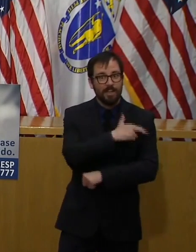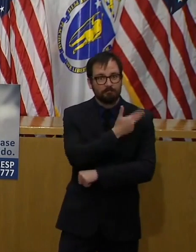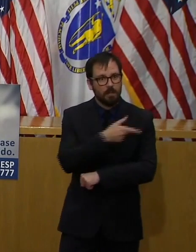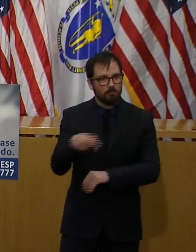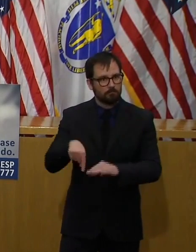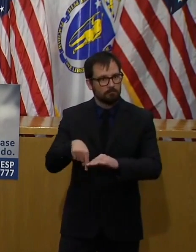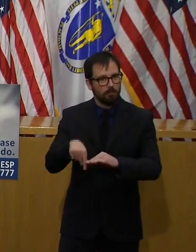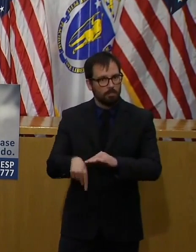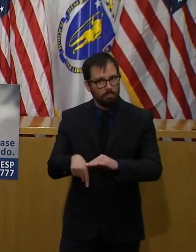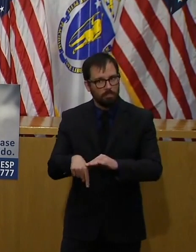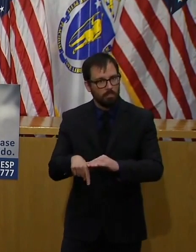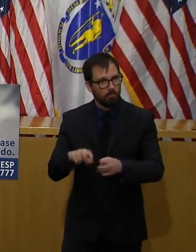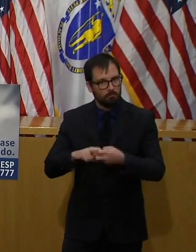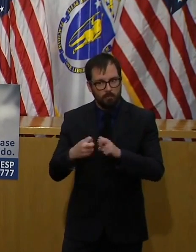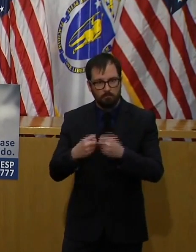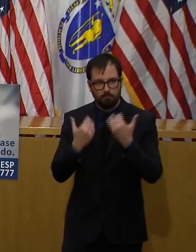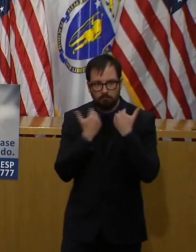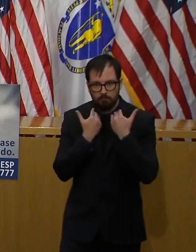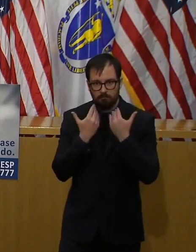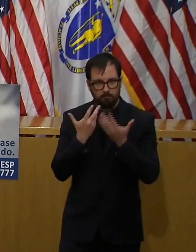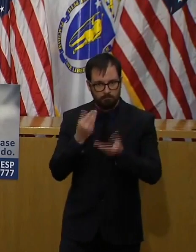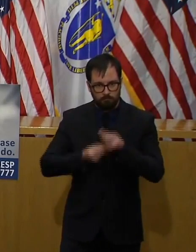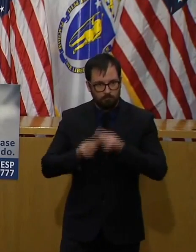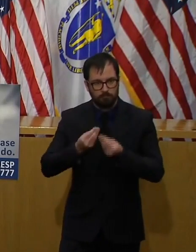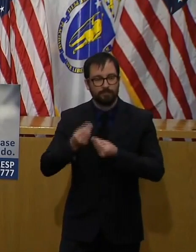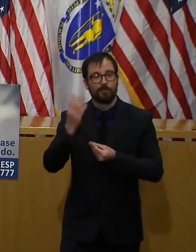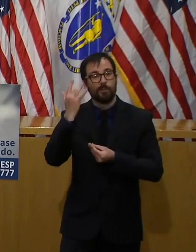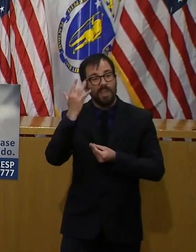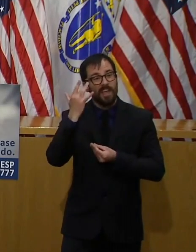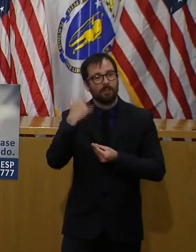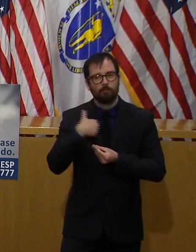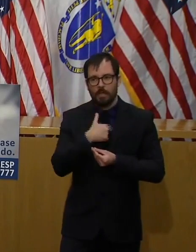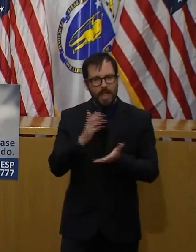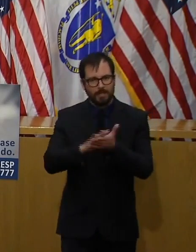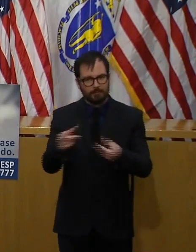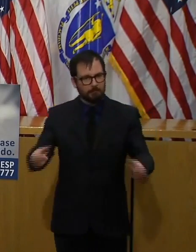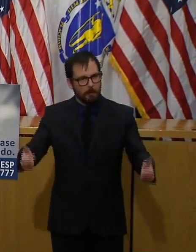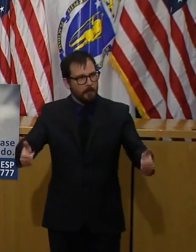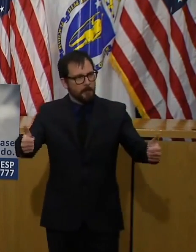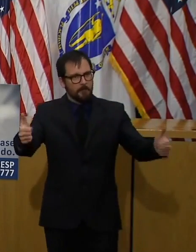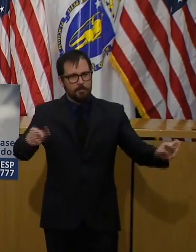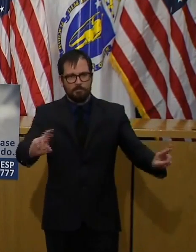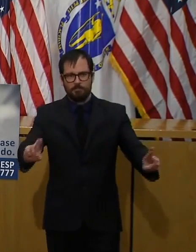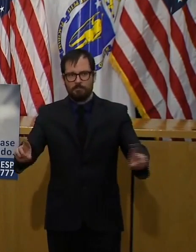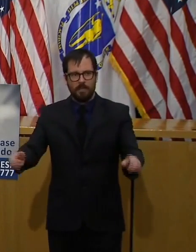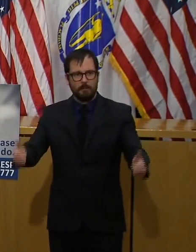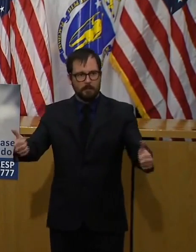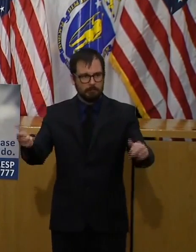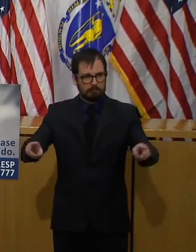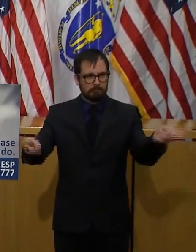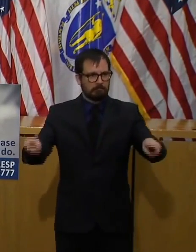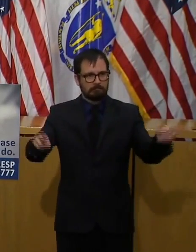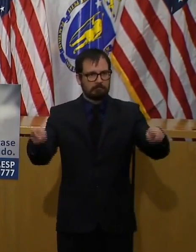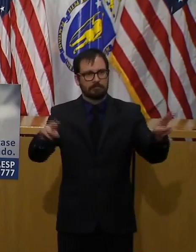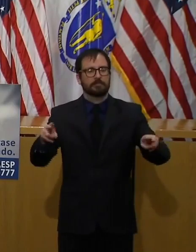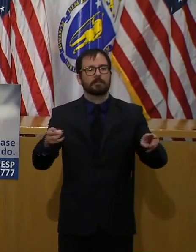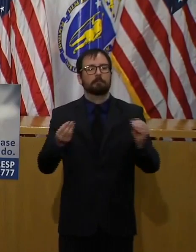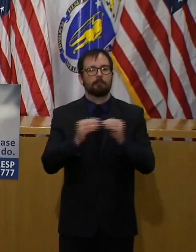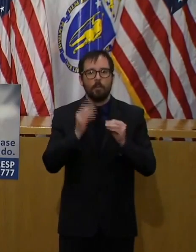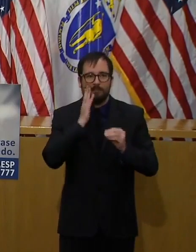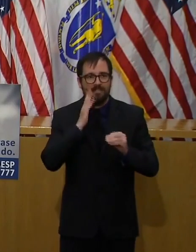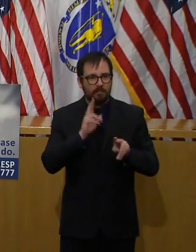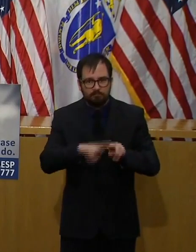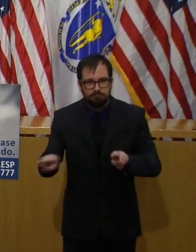significant parts of their operation, which is why today, as we enter the surge, hospital occupancy rates are